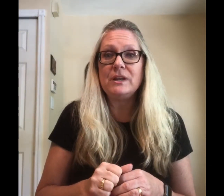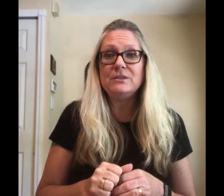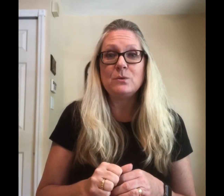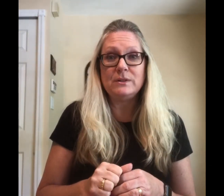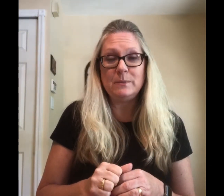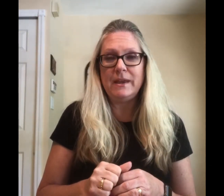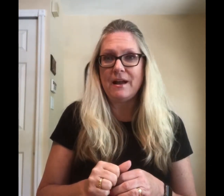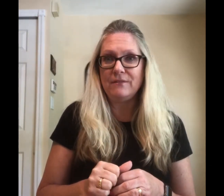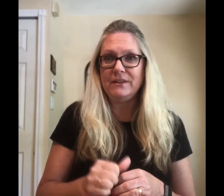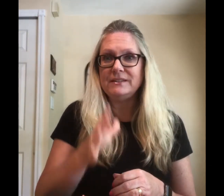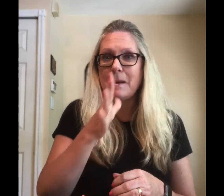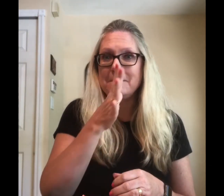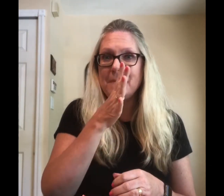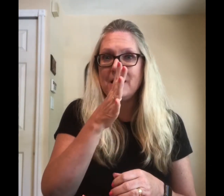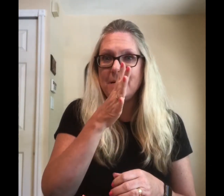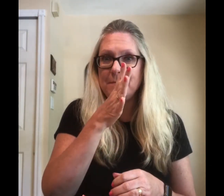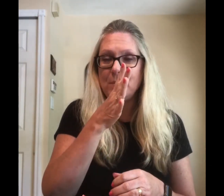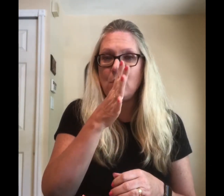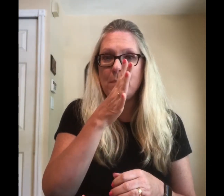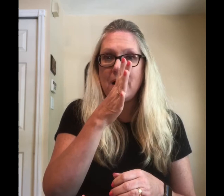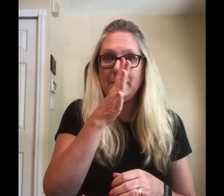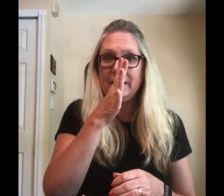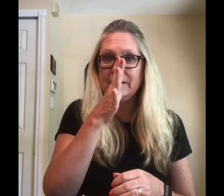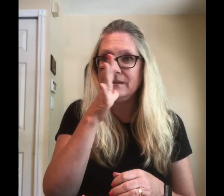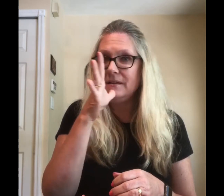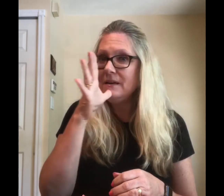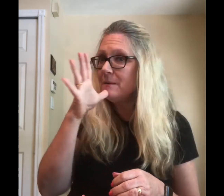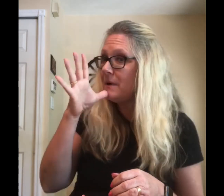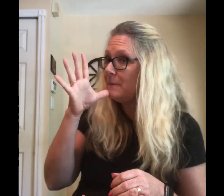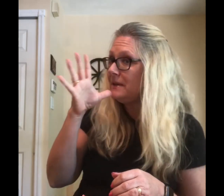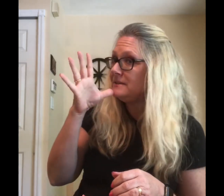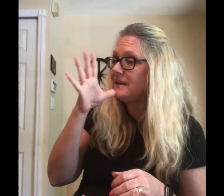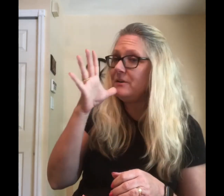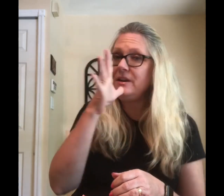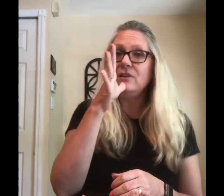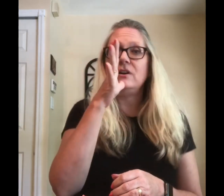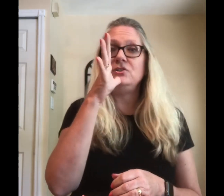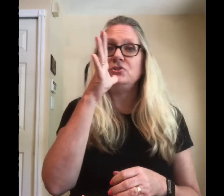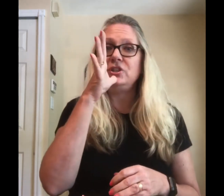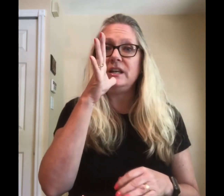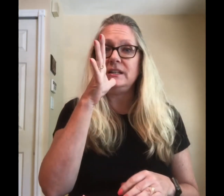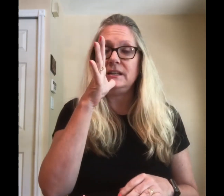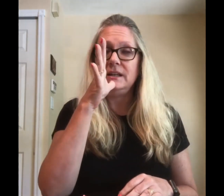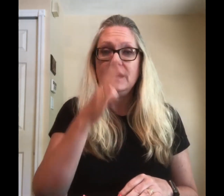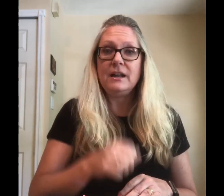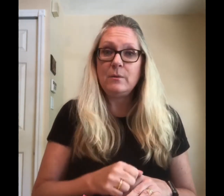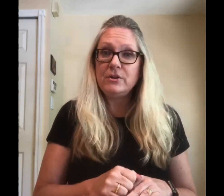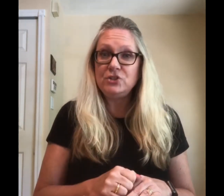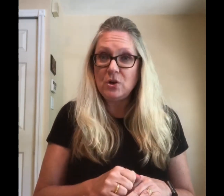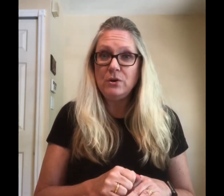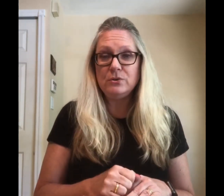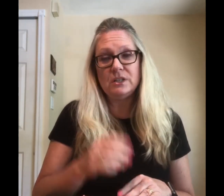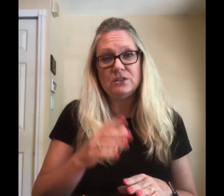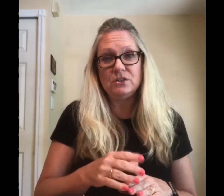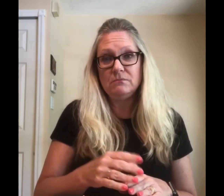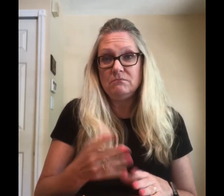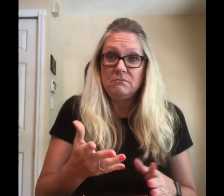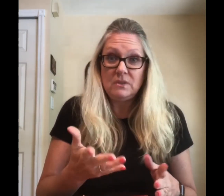going to be Alfie's mom or mommy. Mommy is down here on your chin, and I want to show you, since it